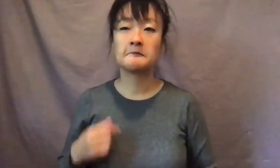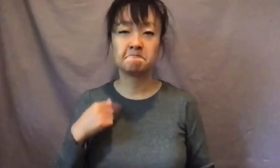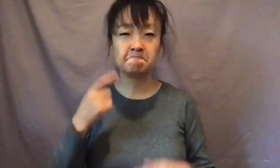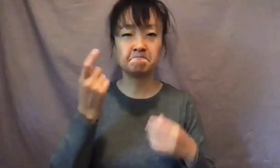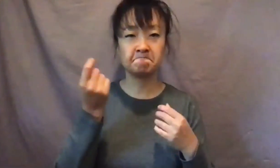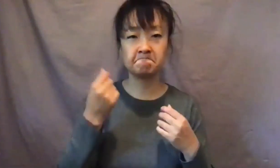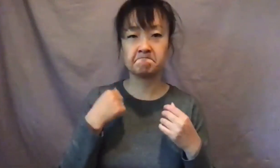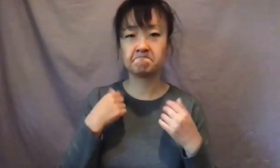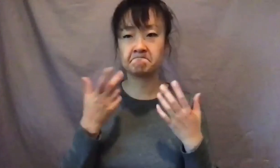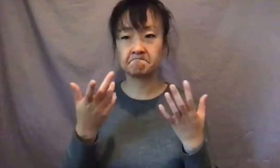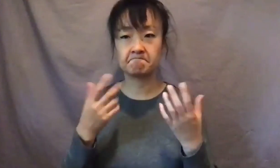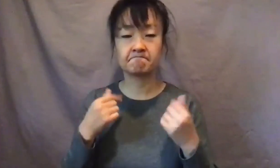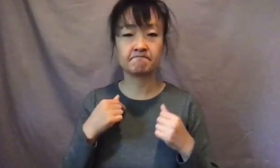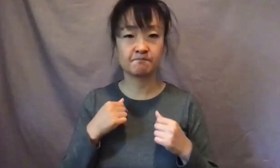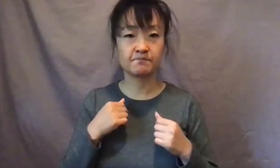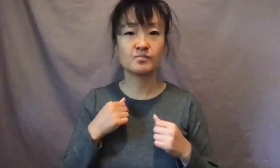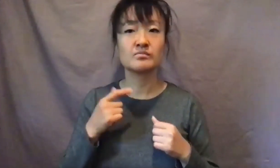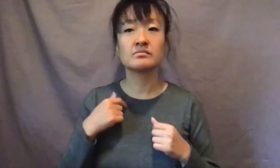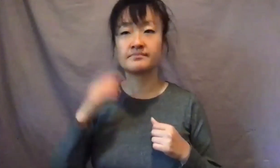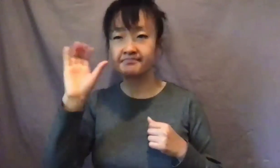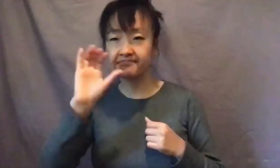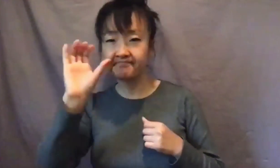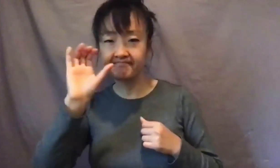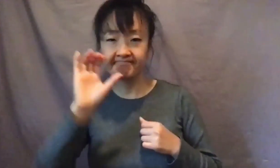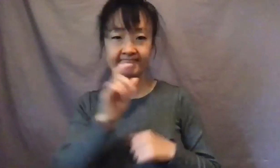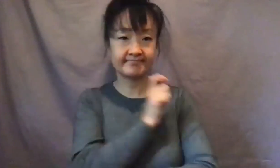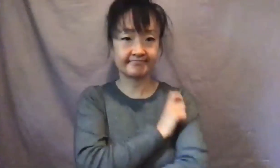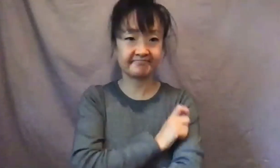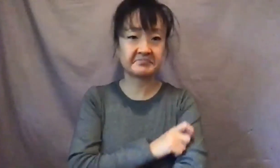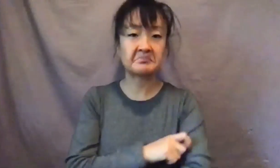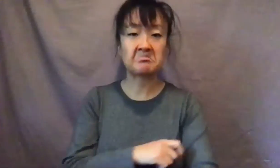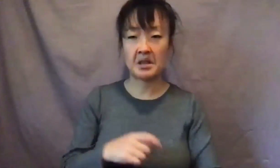from experience as an acupuncturist, so that's pending.